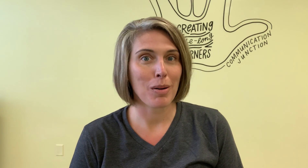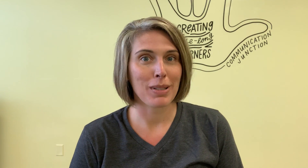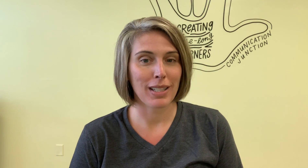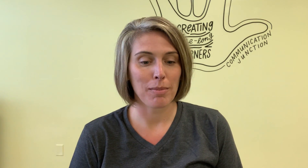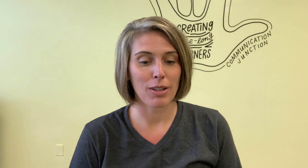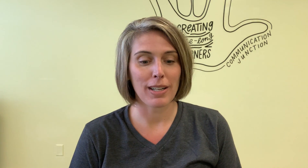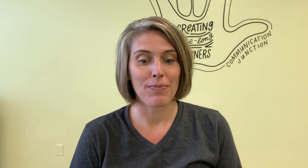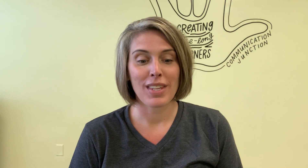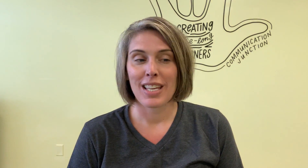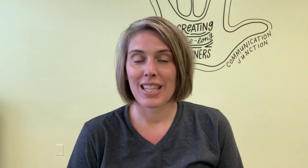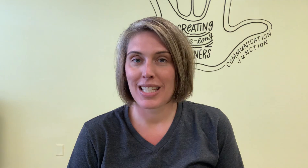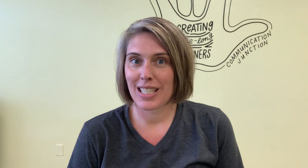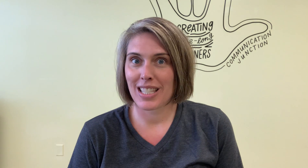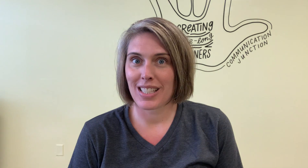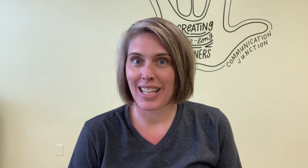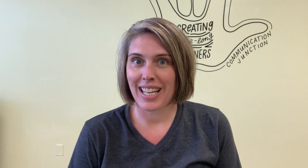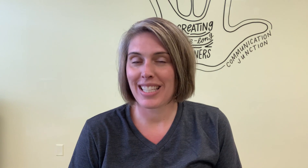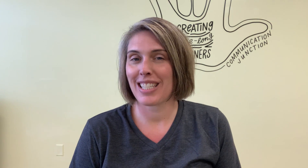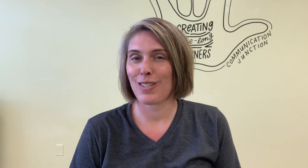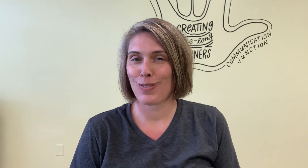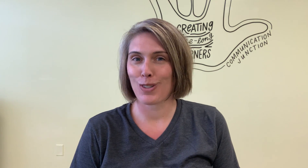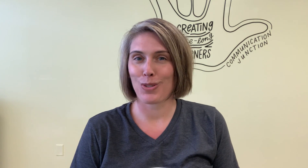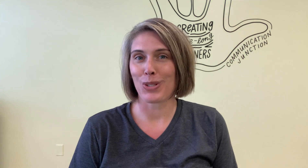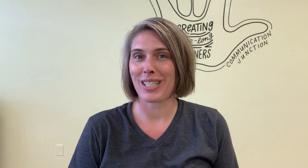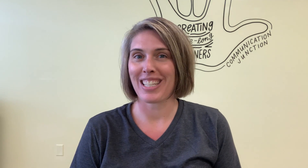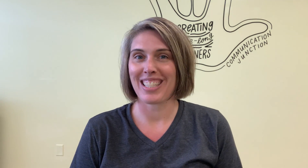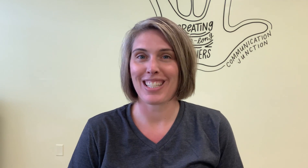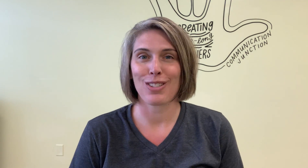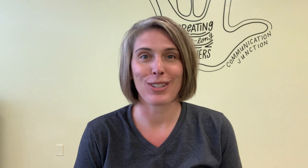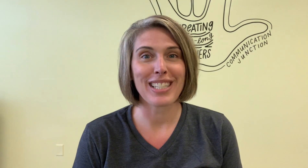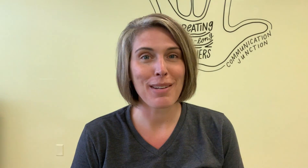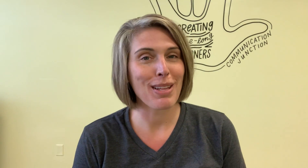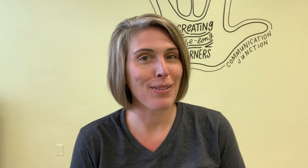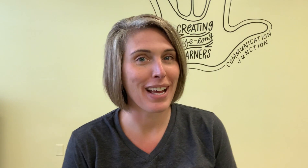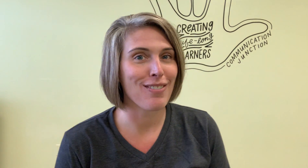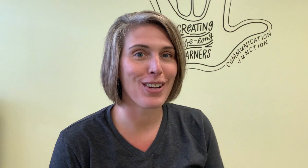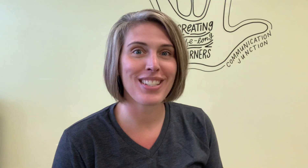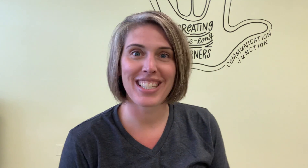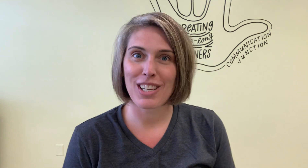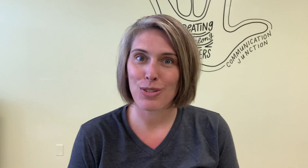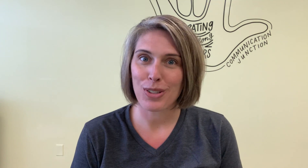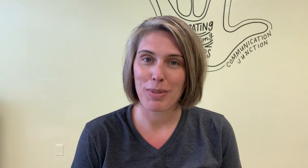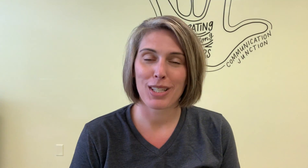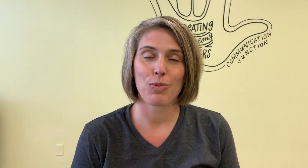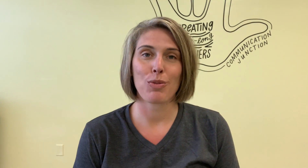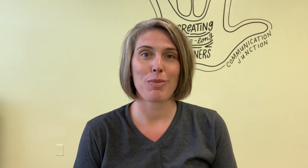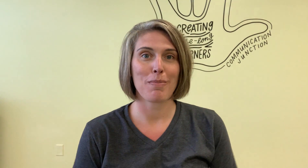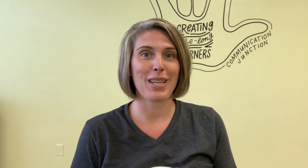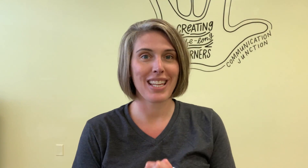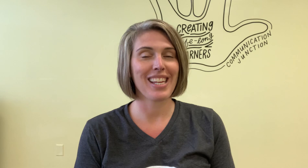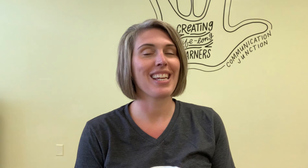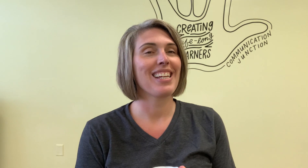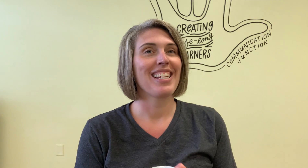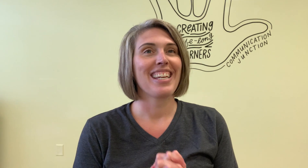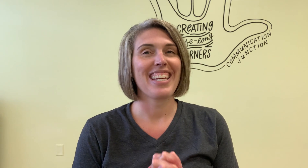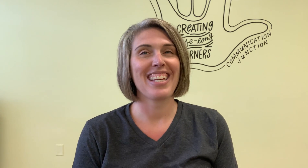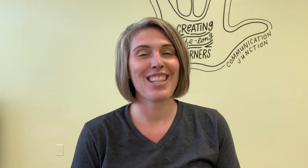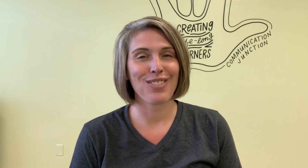Public Library. This is the last virtual Sign and Sing Storytime that we have on the schedule because we will be meeting in the